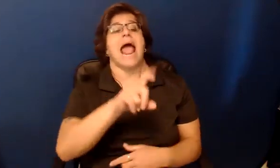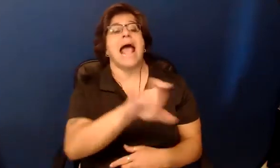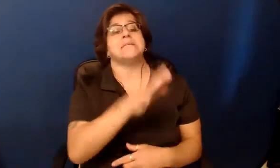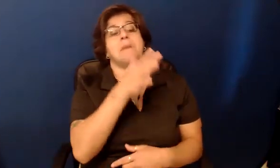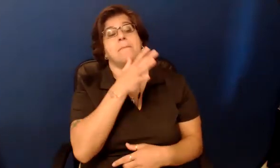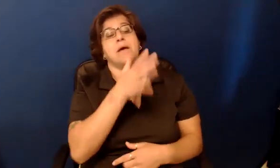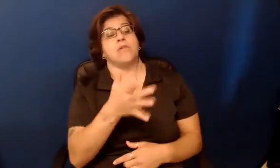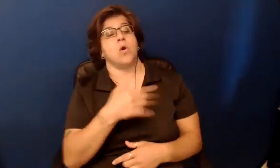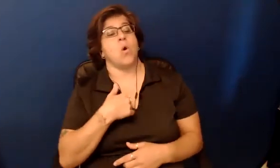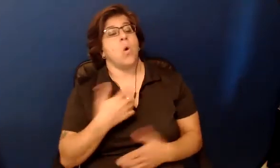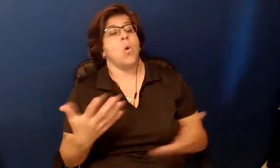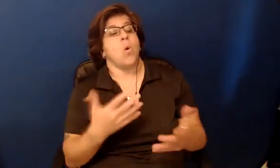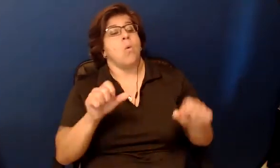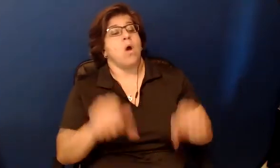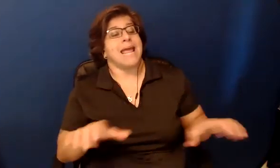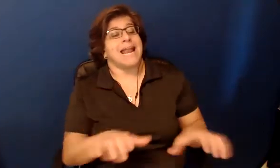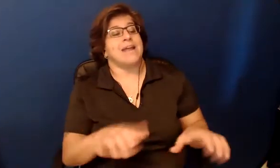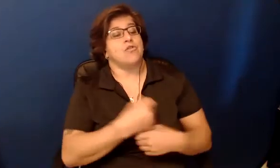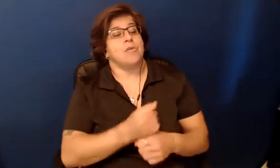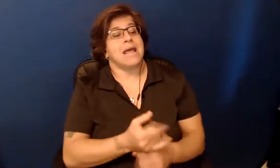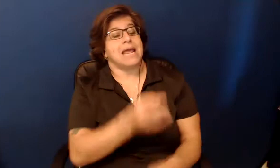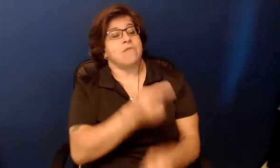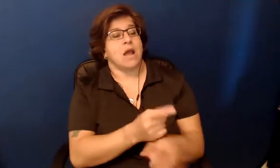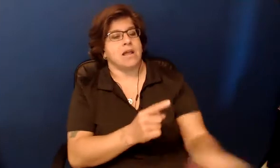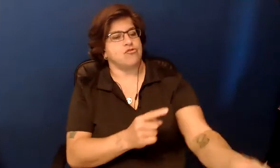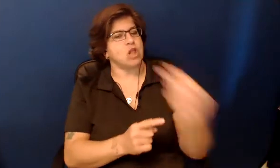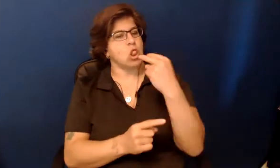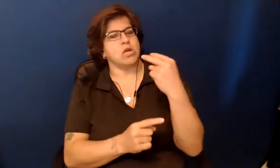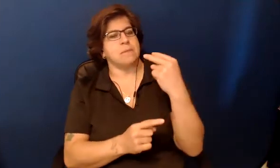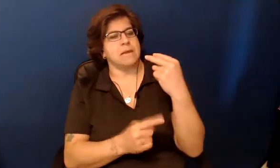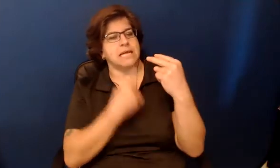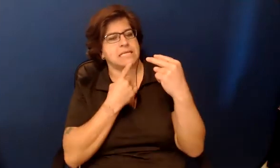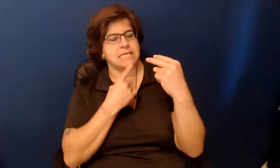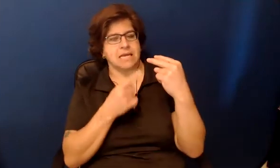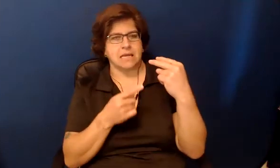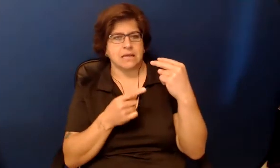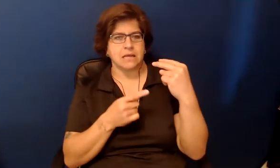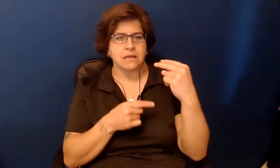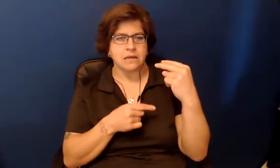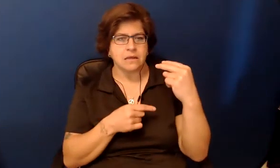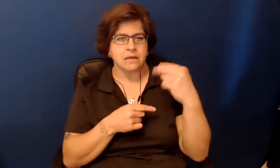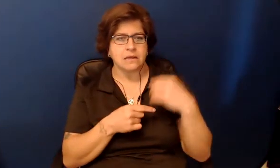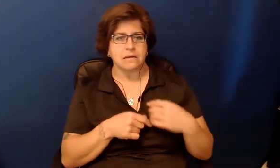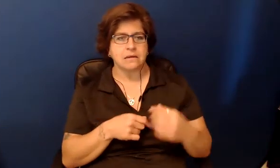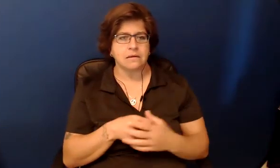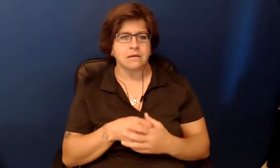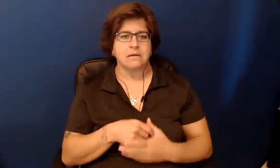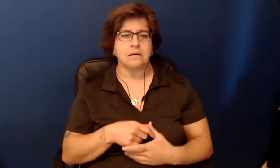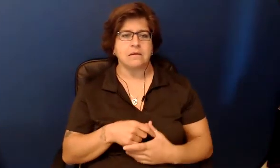asked my mother that poignant question, "What can I do to make this right?" She looked at me and she said, "You